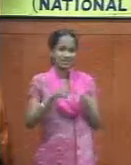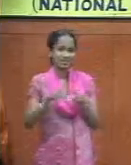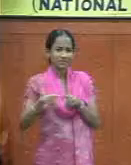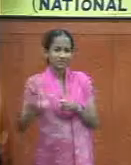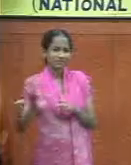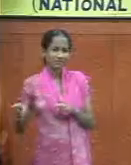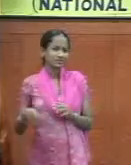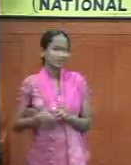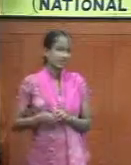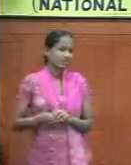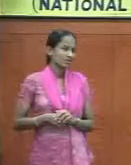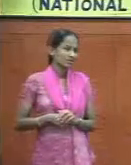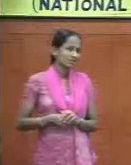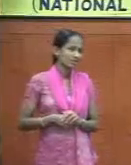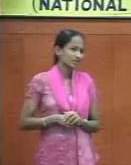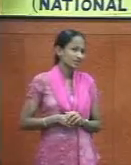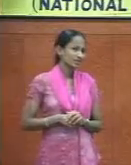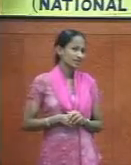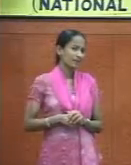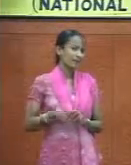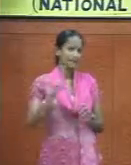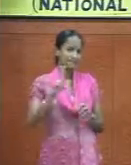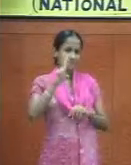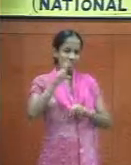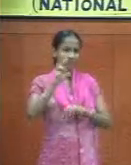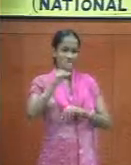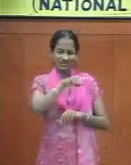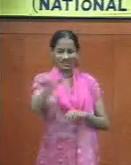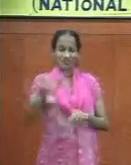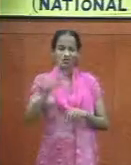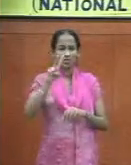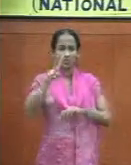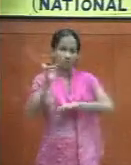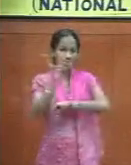are different and things like that. Can in these 2 days, can we